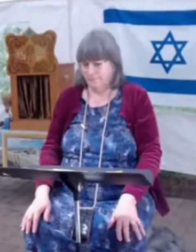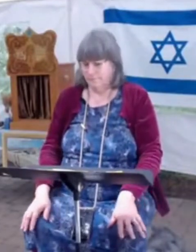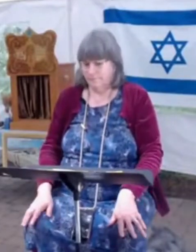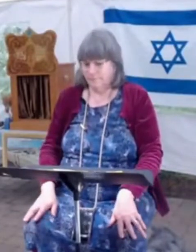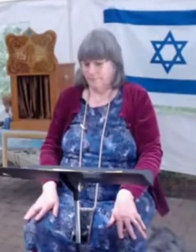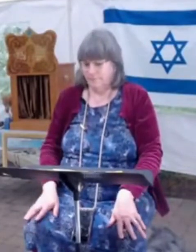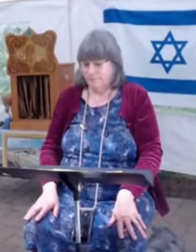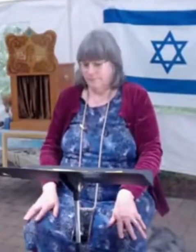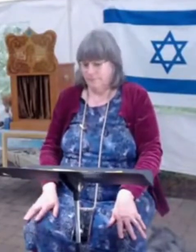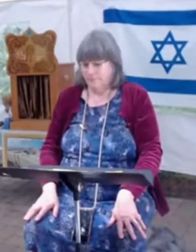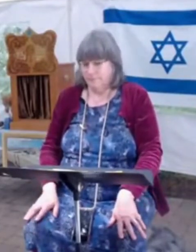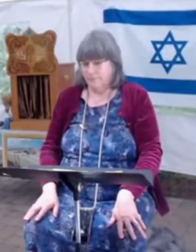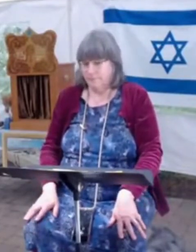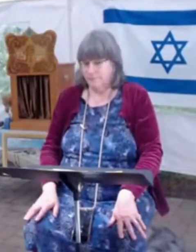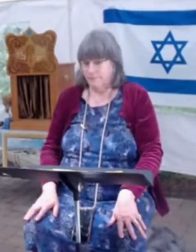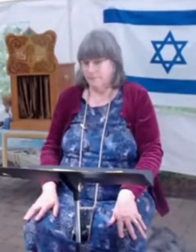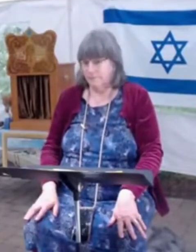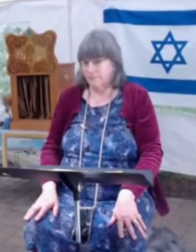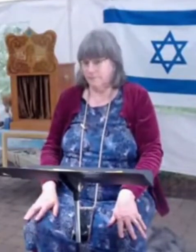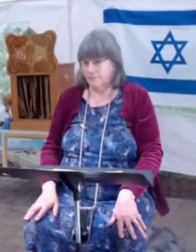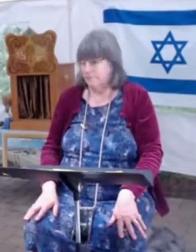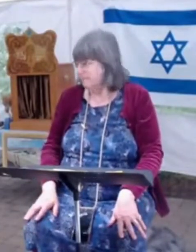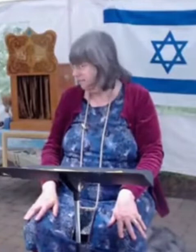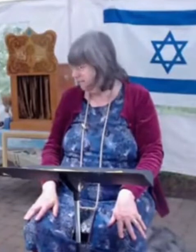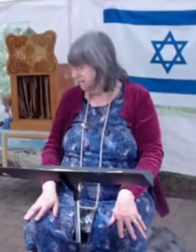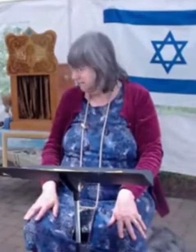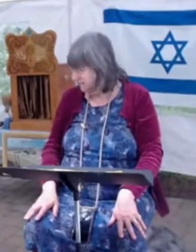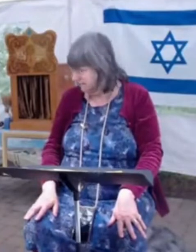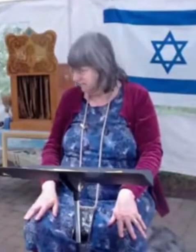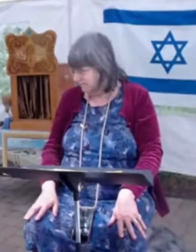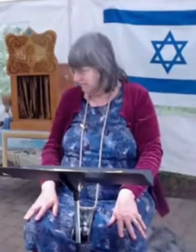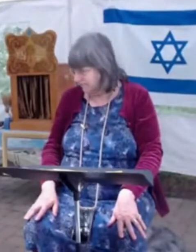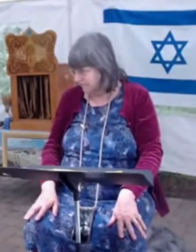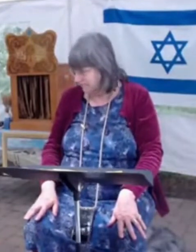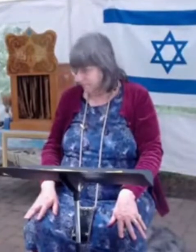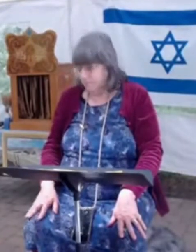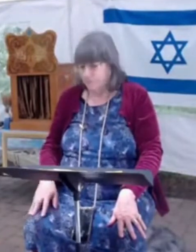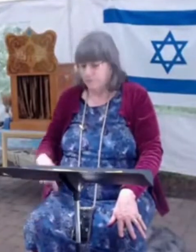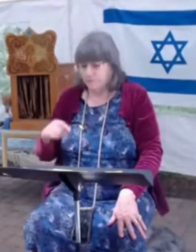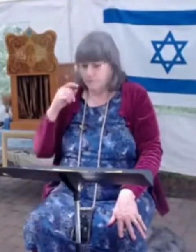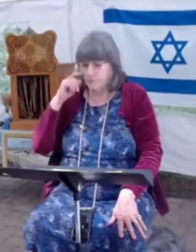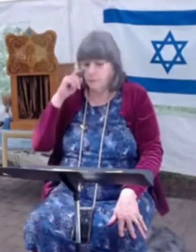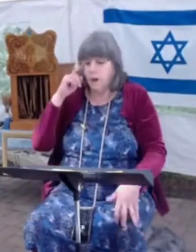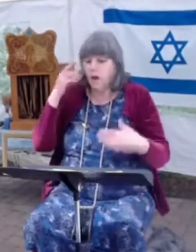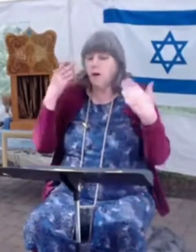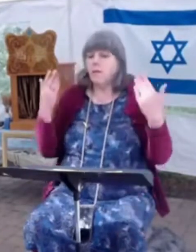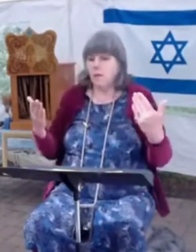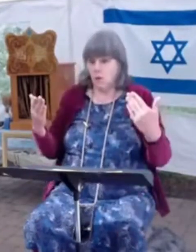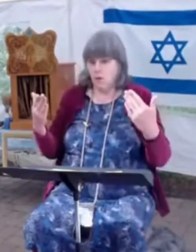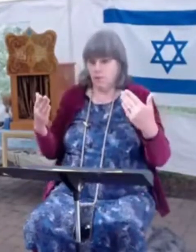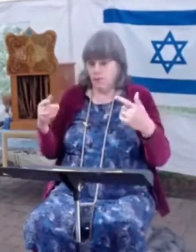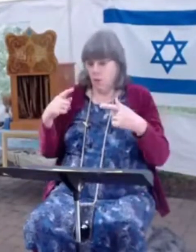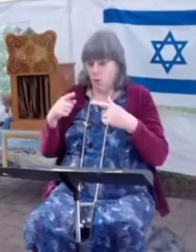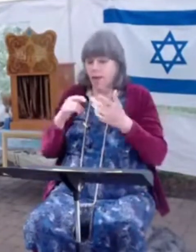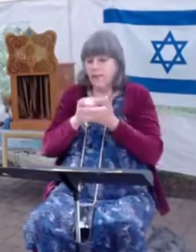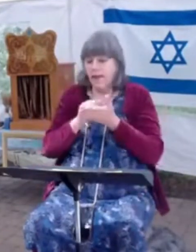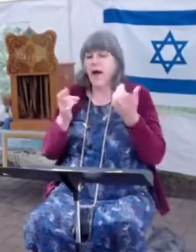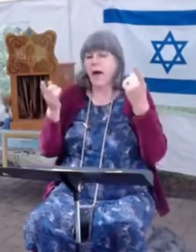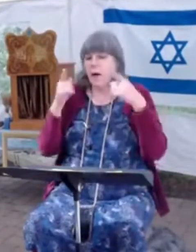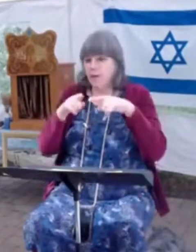And so that was called a rapprochement, getting near. So there was a rapprochement between God